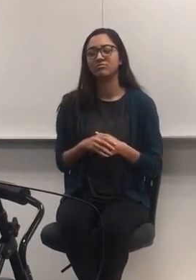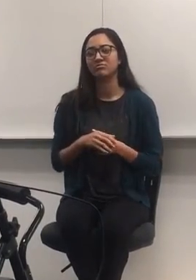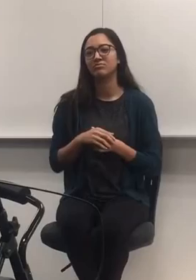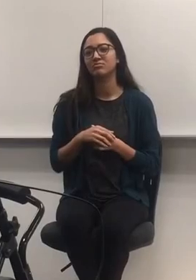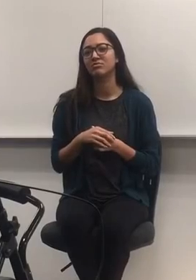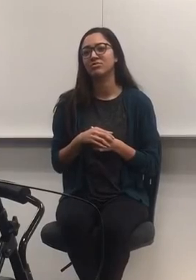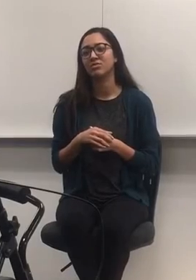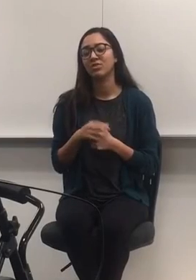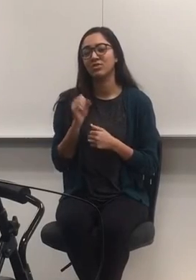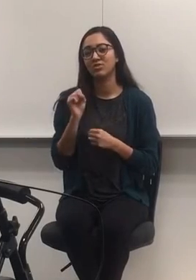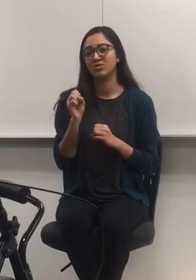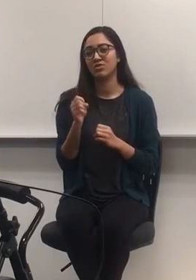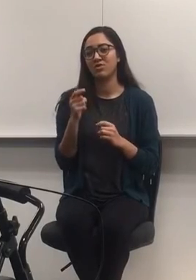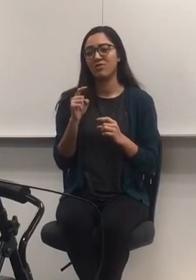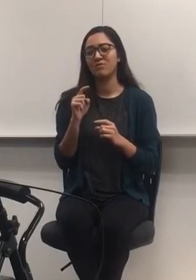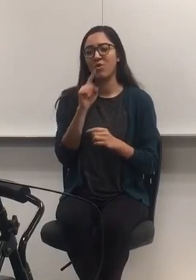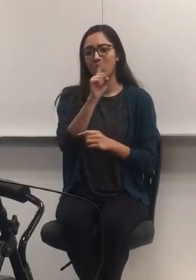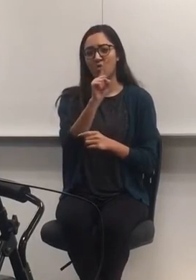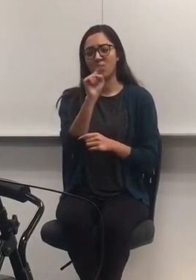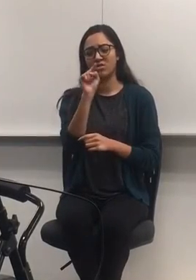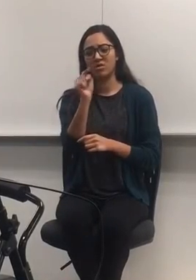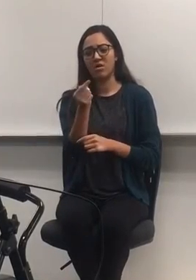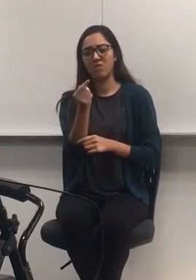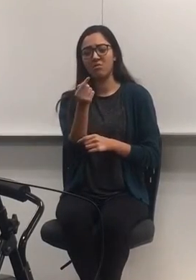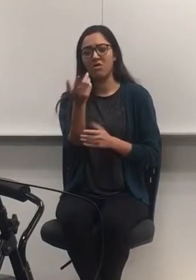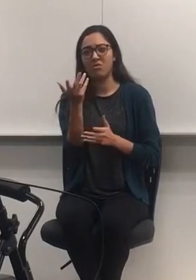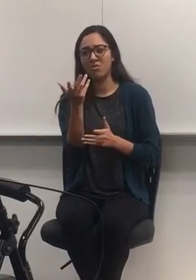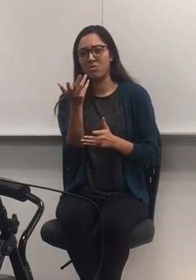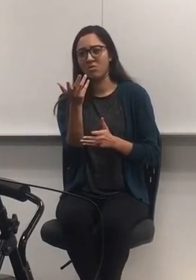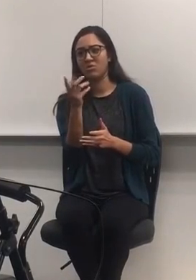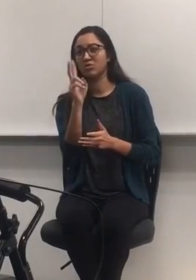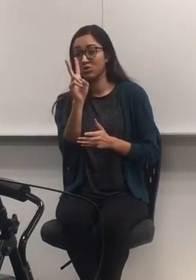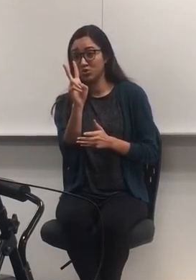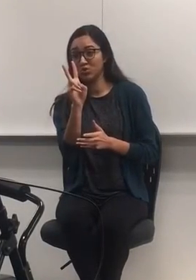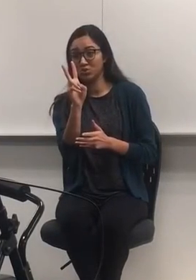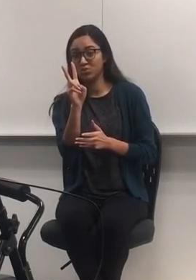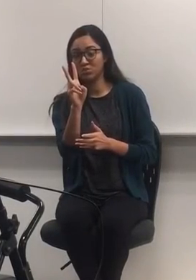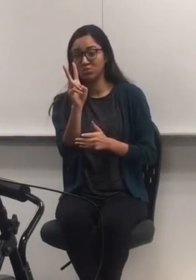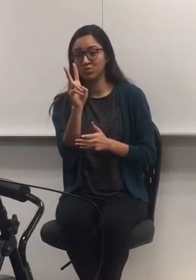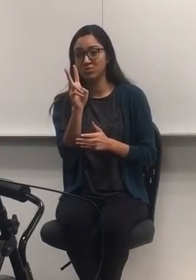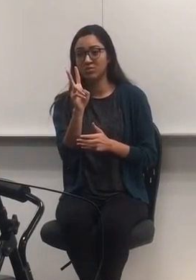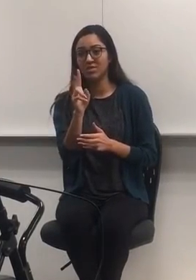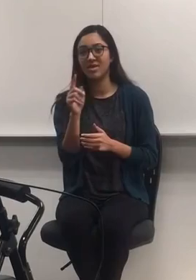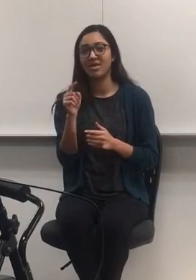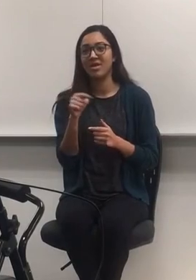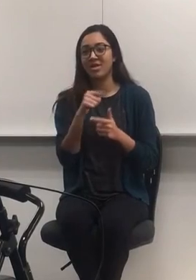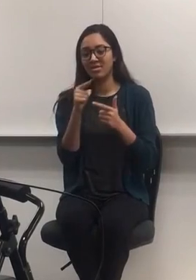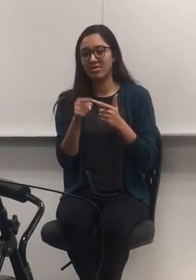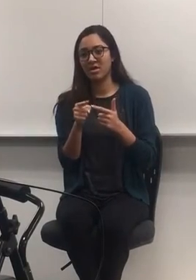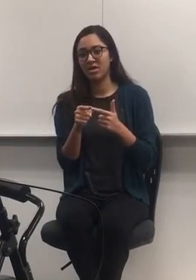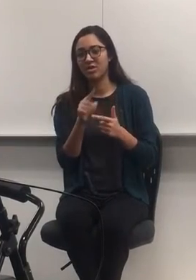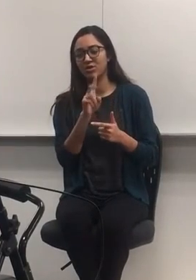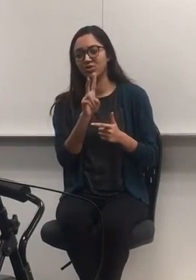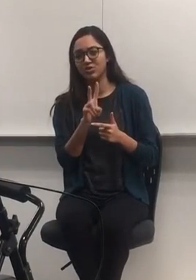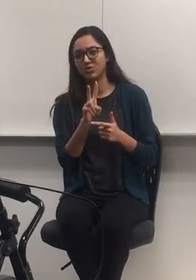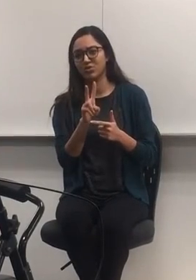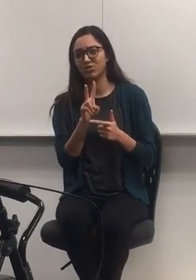plot is 1 comma what? 2, and then what? 2 what?